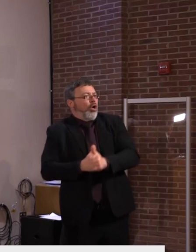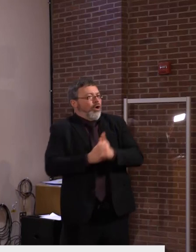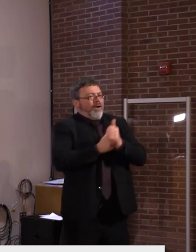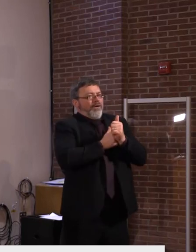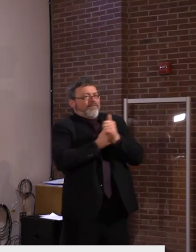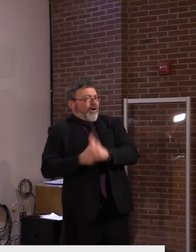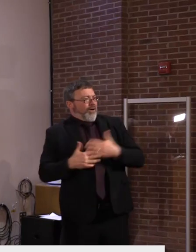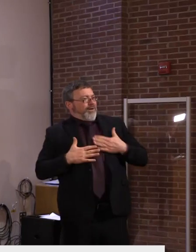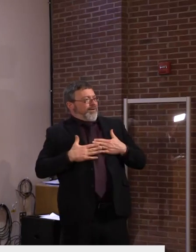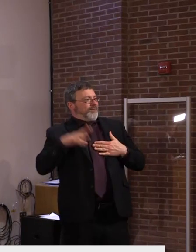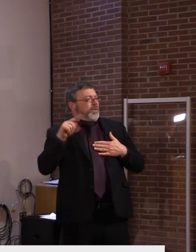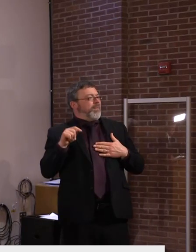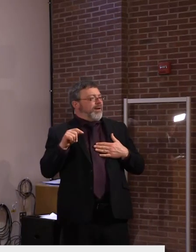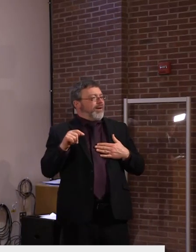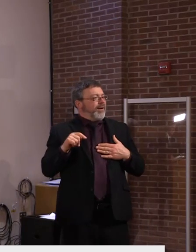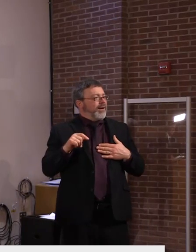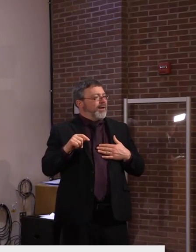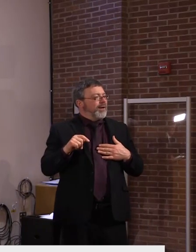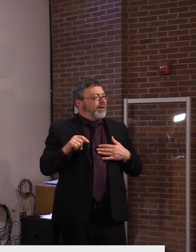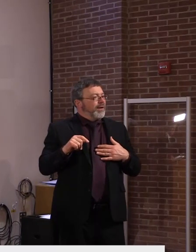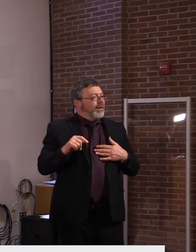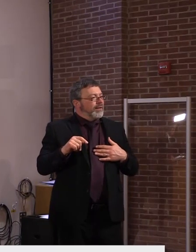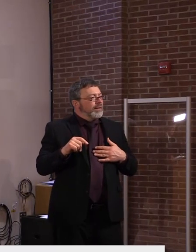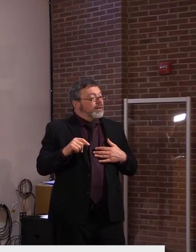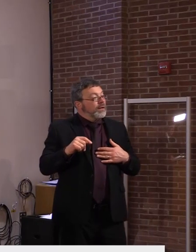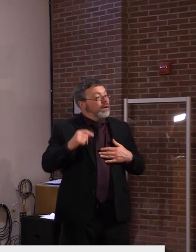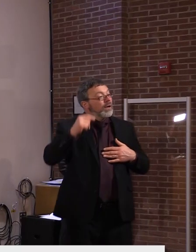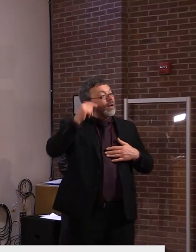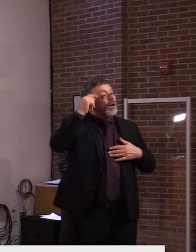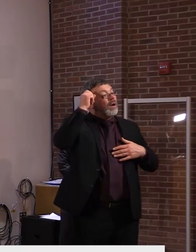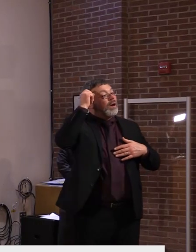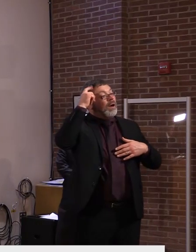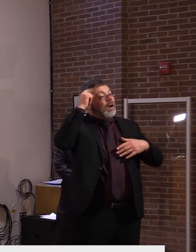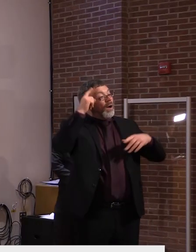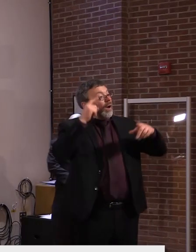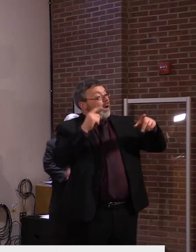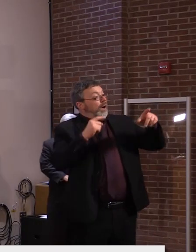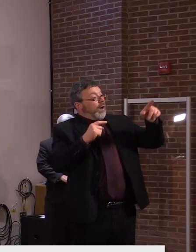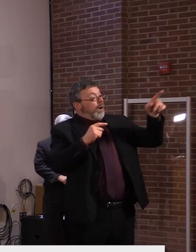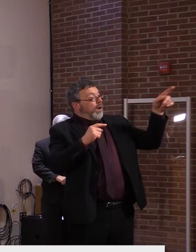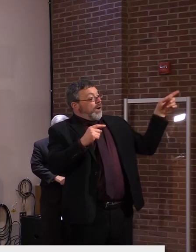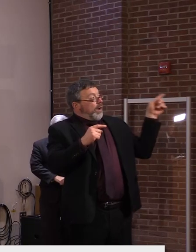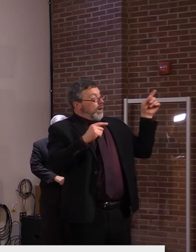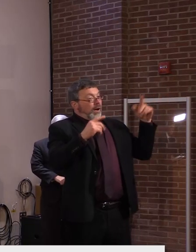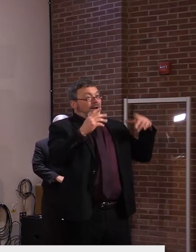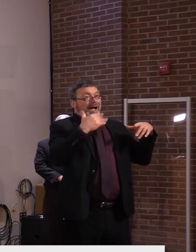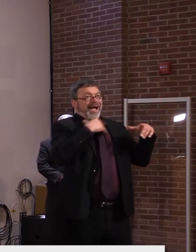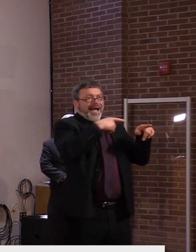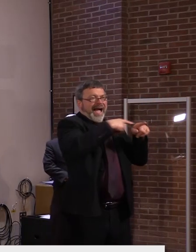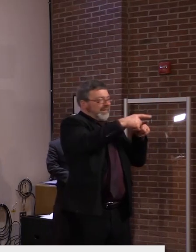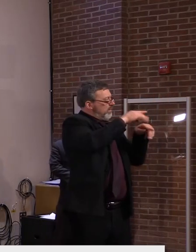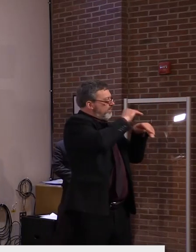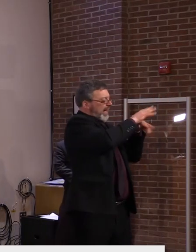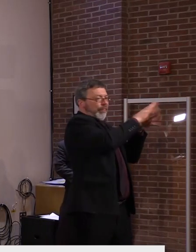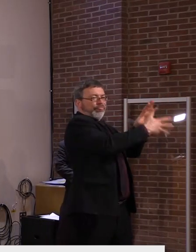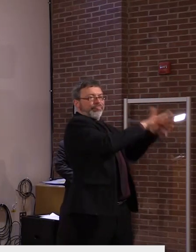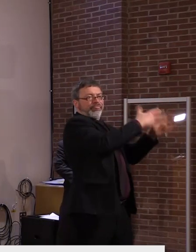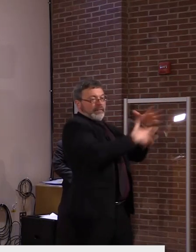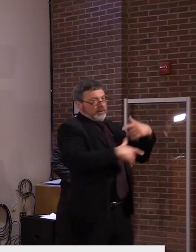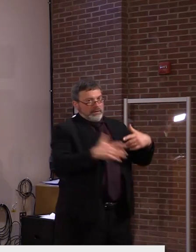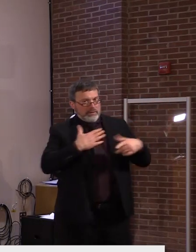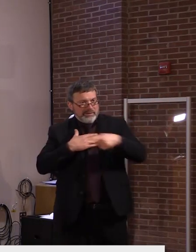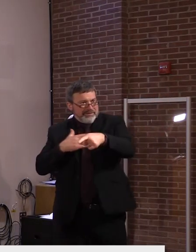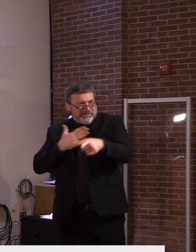of those experts advising them as I do. But I'm very confident in my team and the approach we've